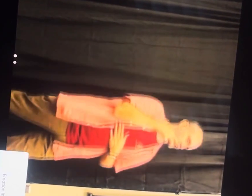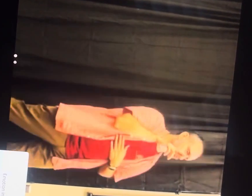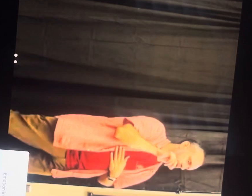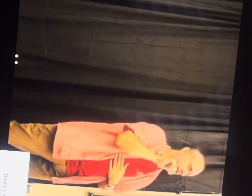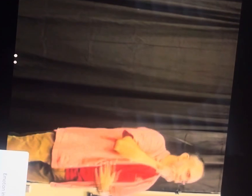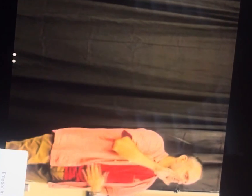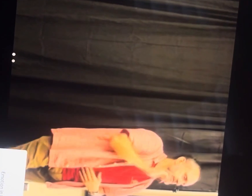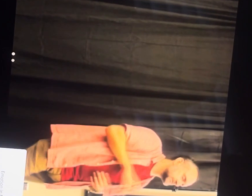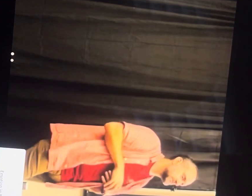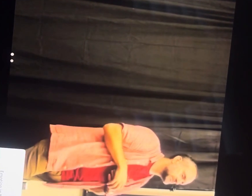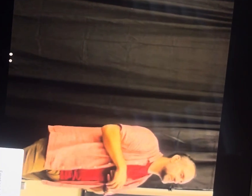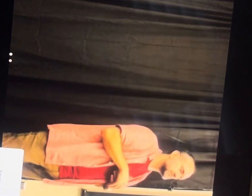Grace,